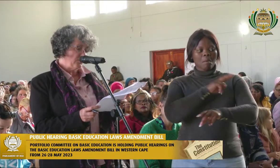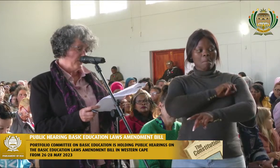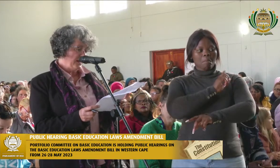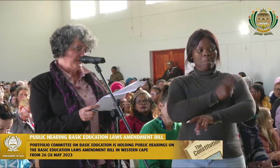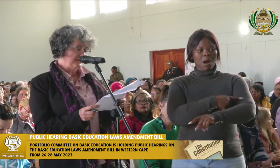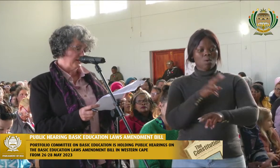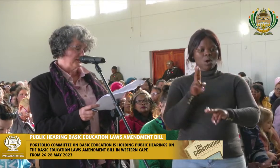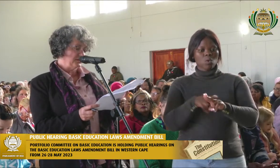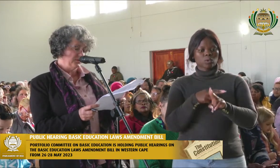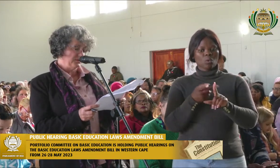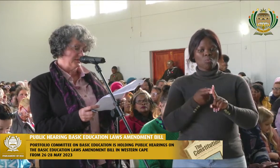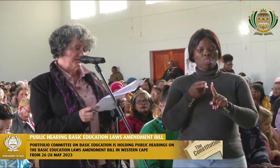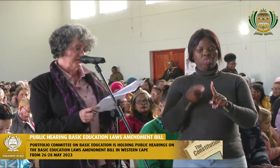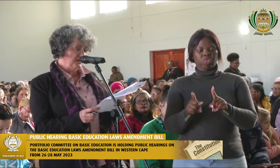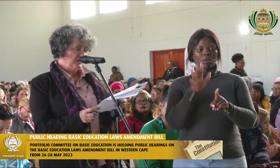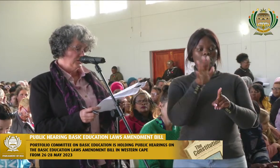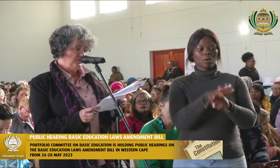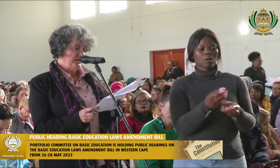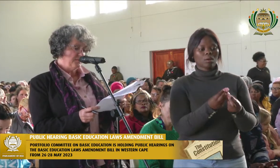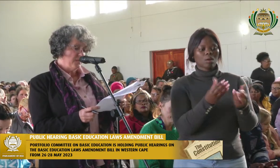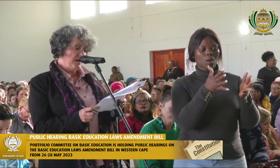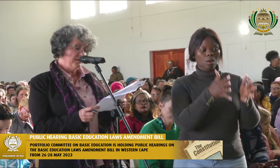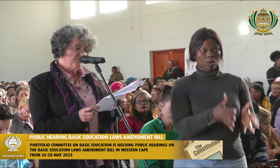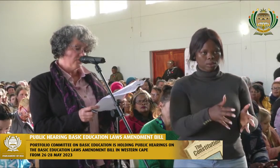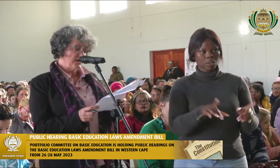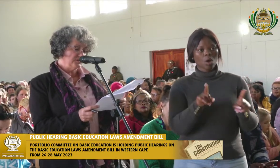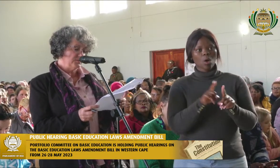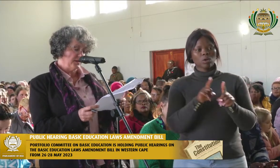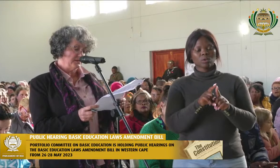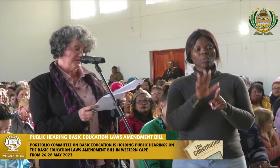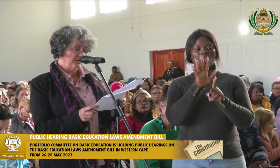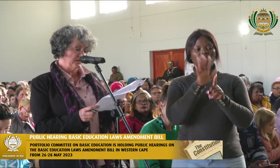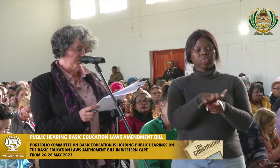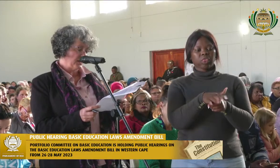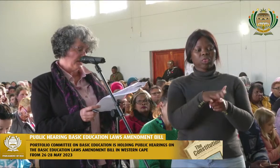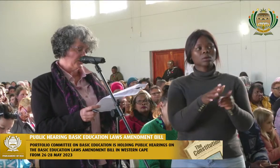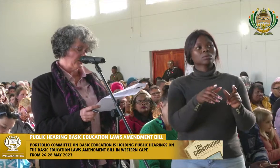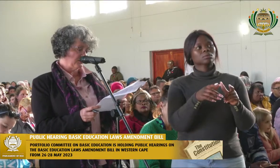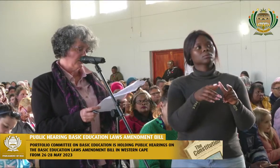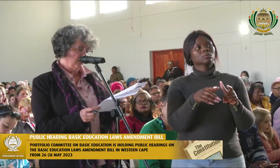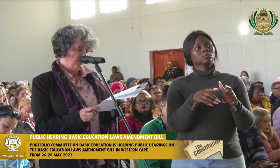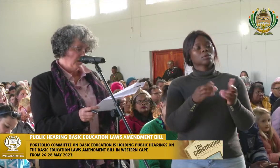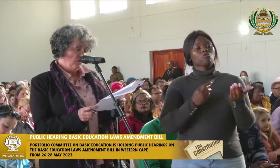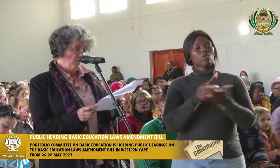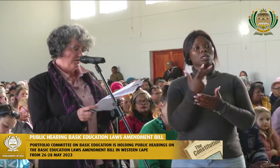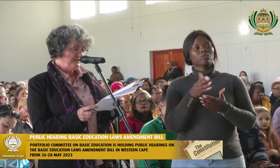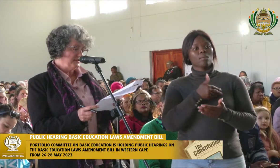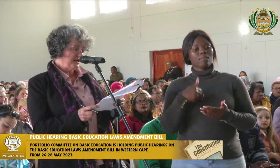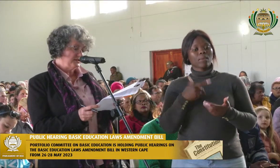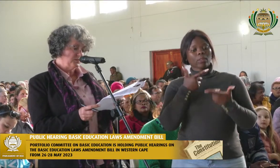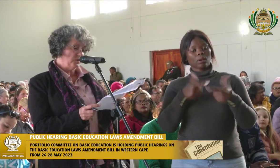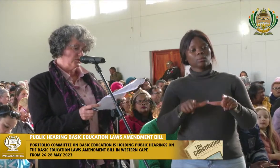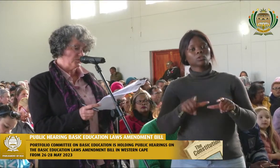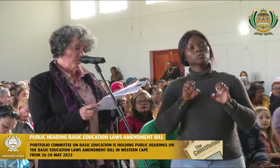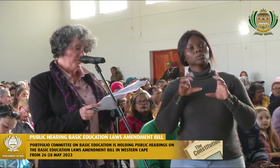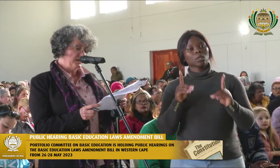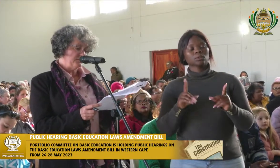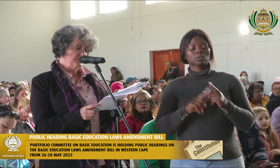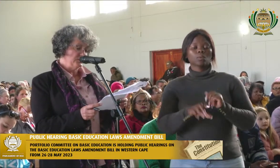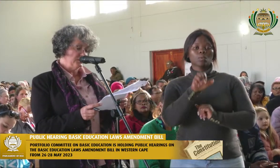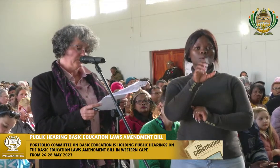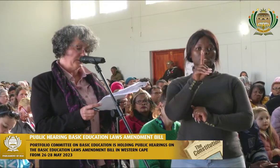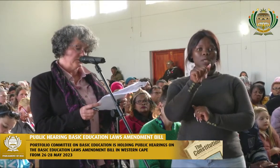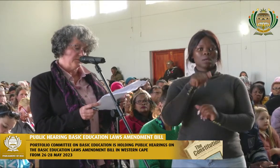to discriminate against learners, to undermine the right to mother tongue education. While the DA supports